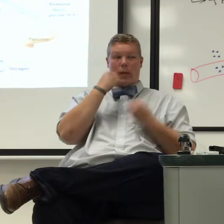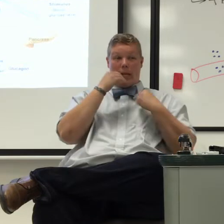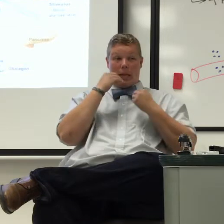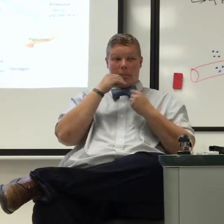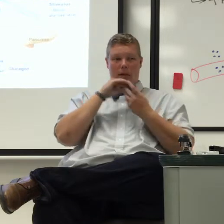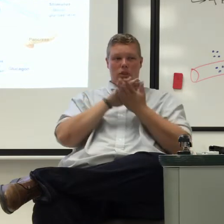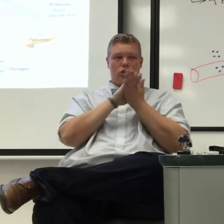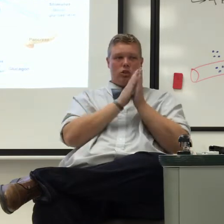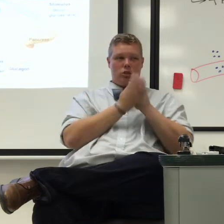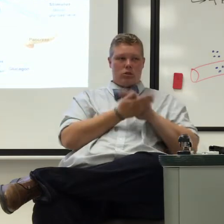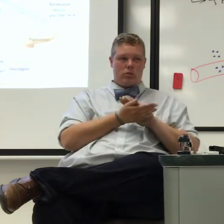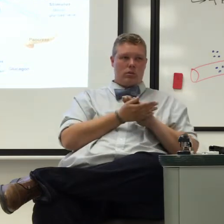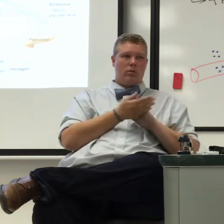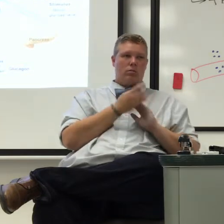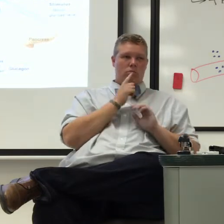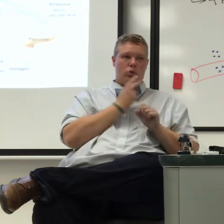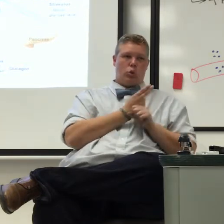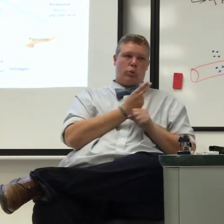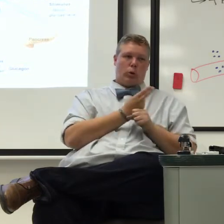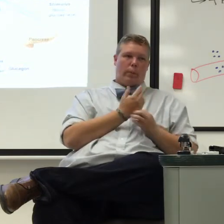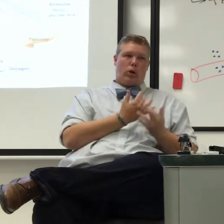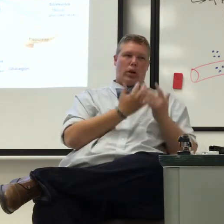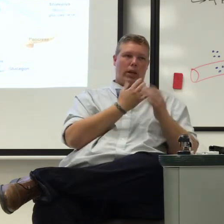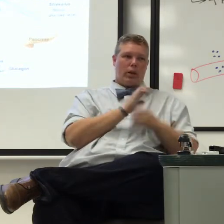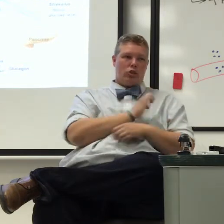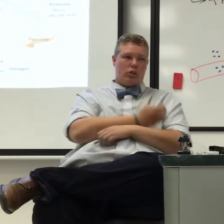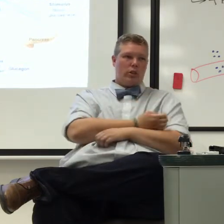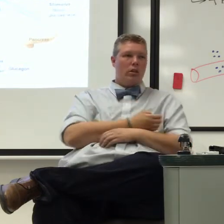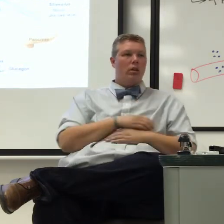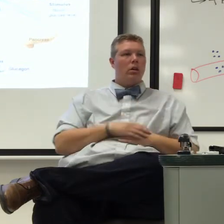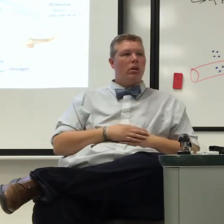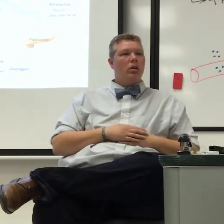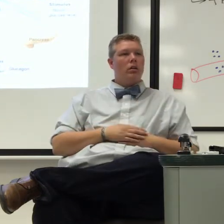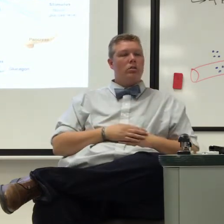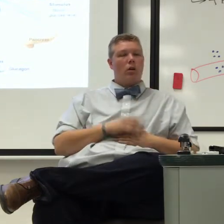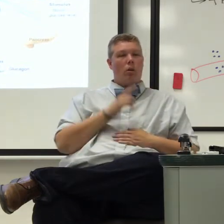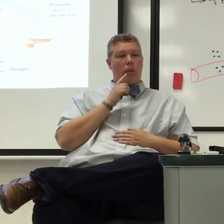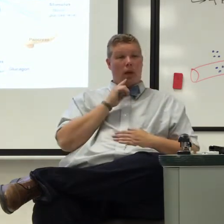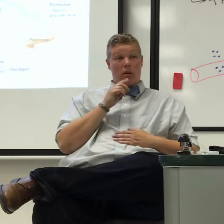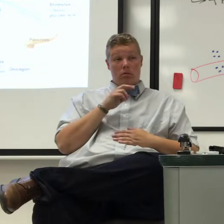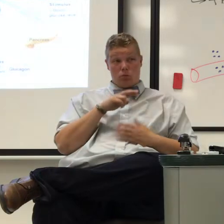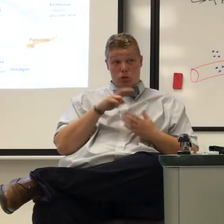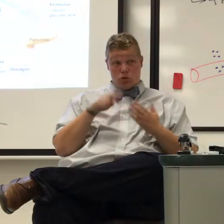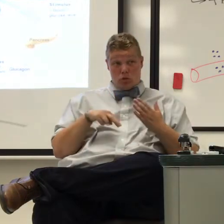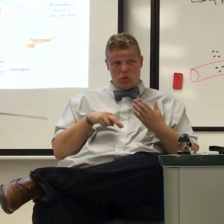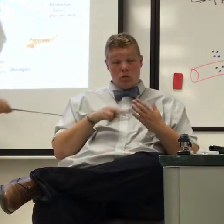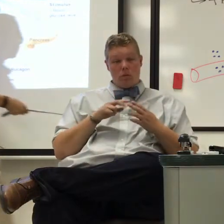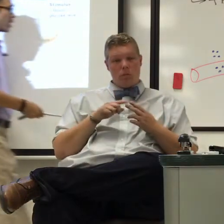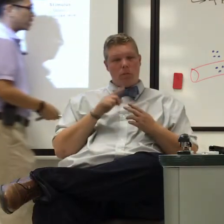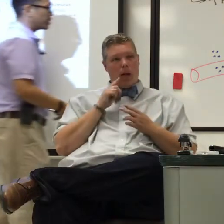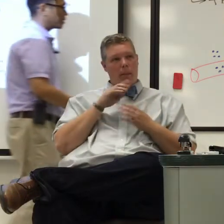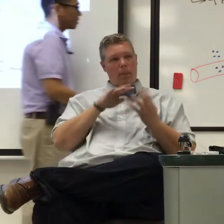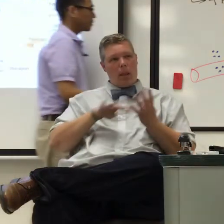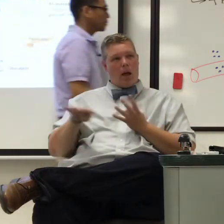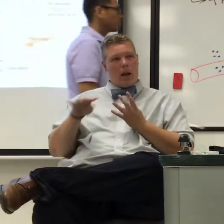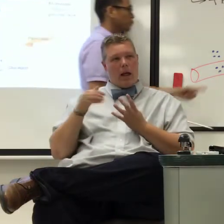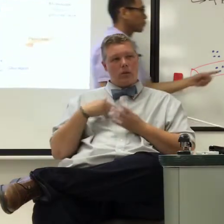in the skeletal muscle and in the liver. So the net result is, by pulling glucose out of the